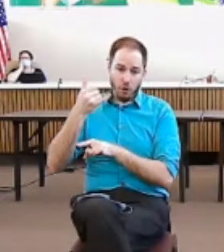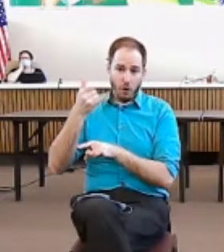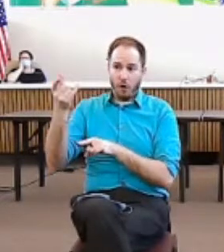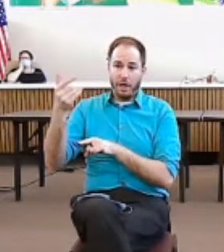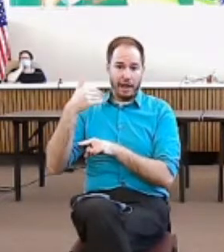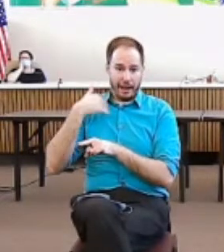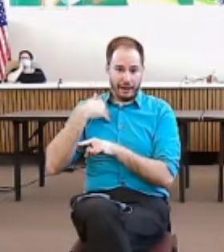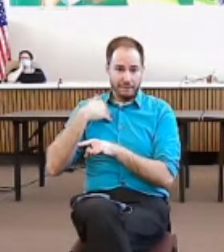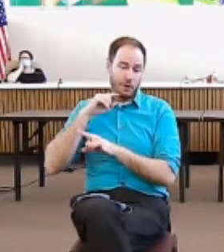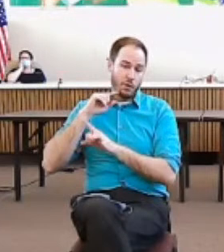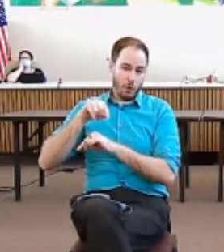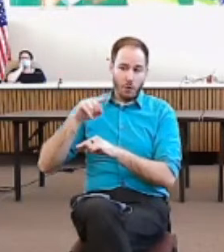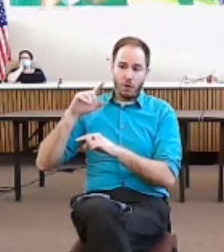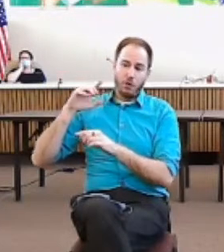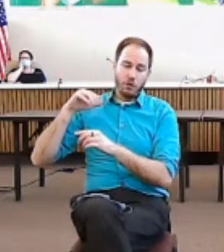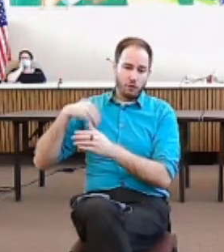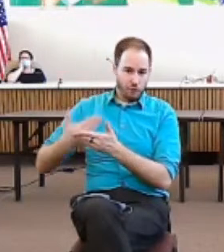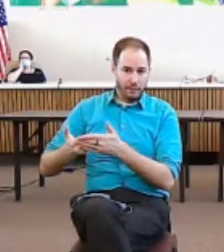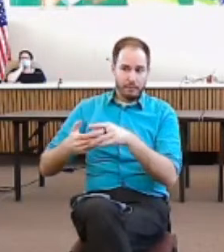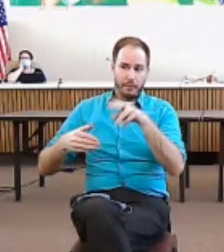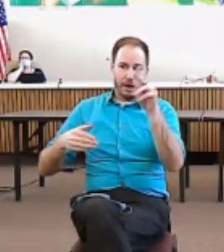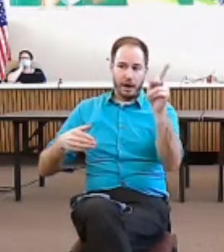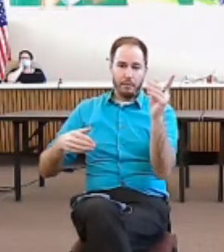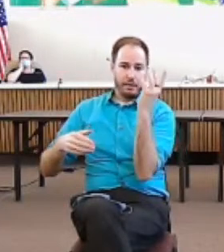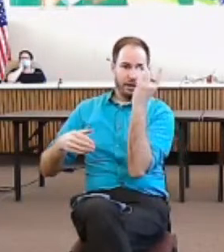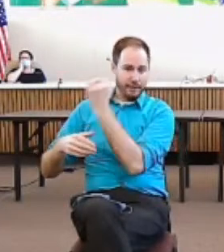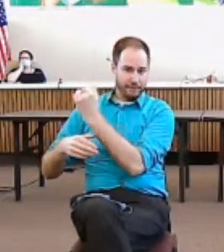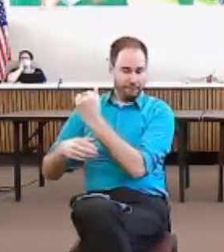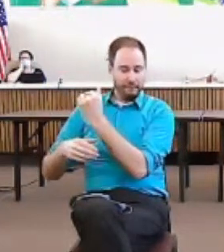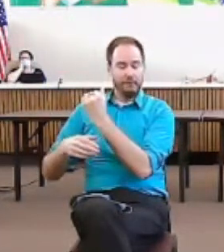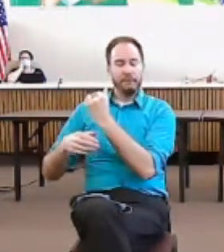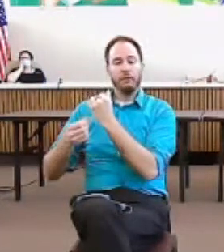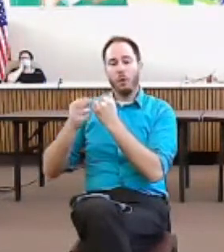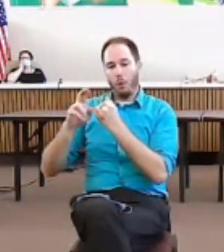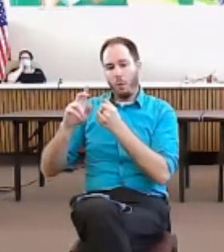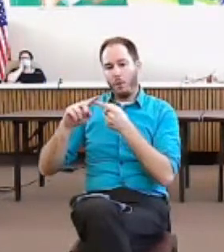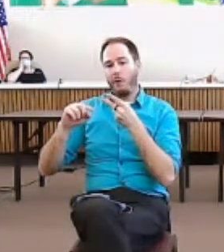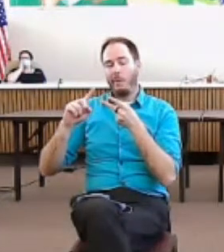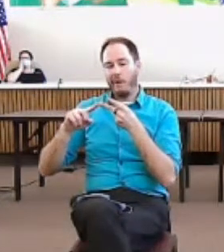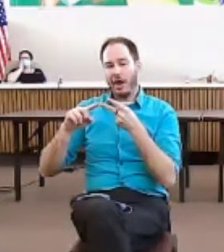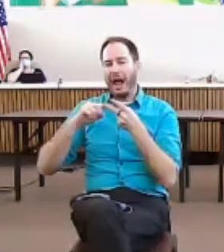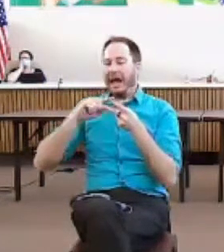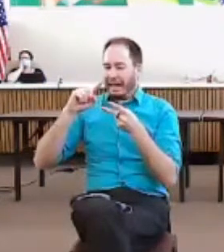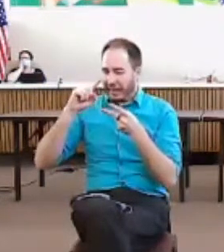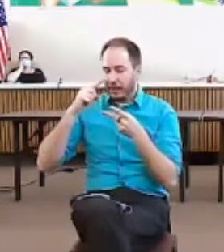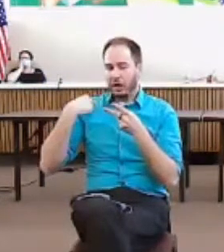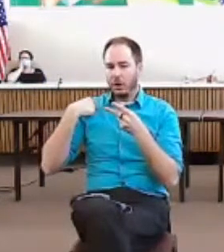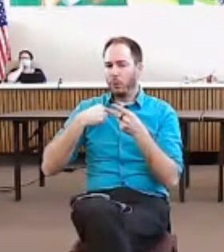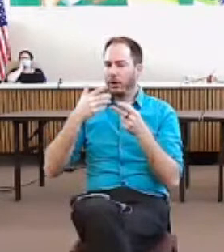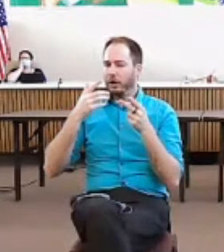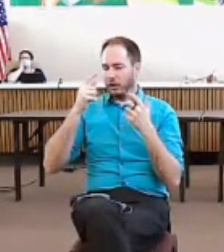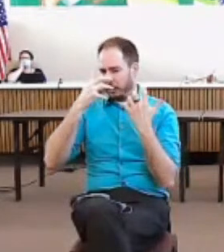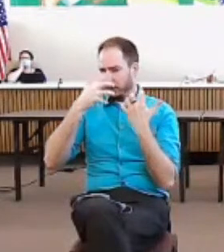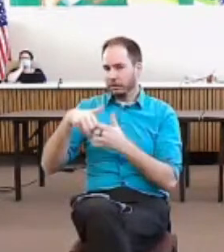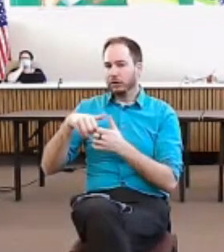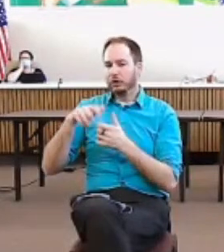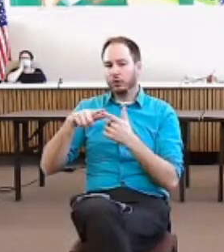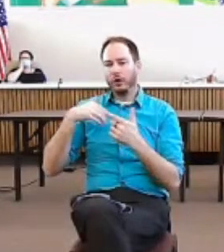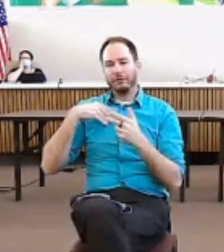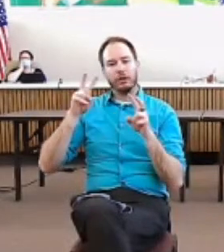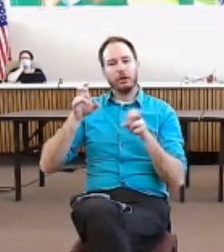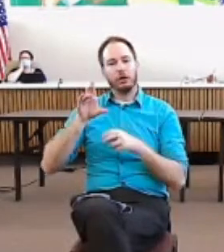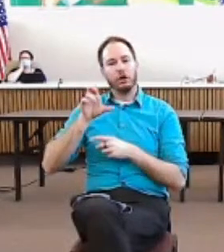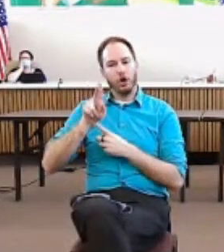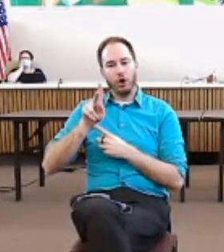order placed and come in and pick it up and then return to their vehicle. Or I believe we're now currently coordinating curbside delivery as